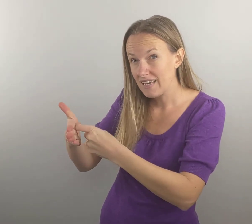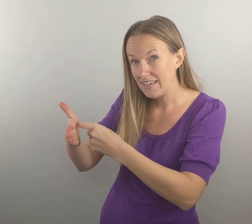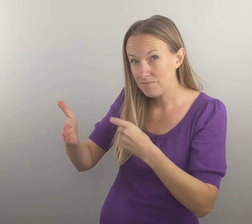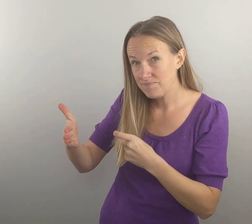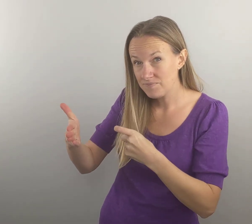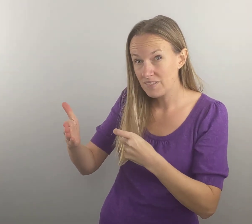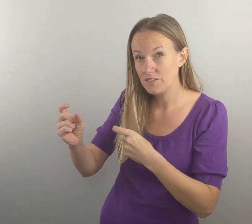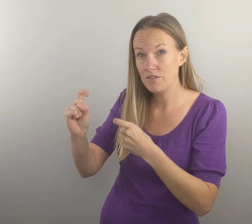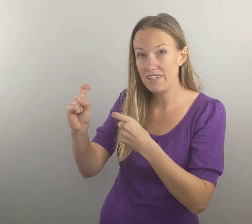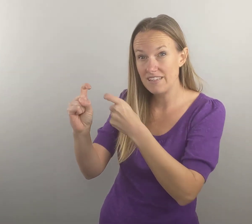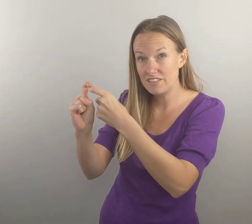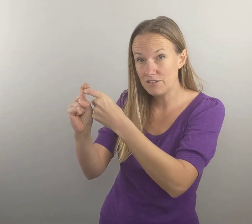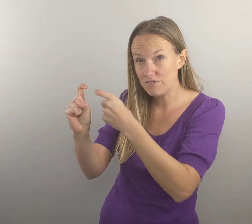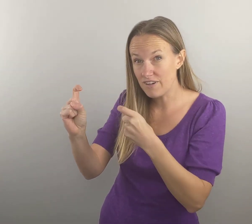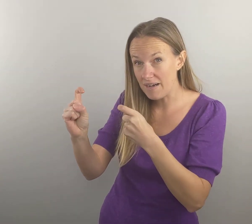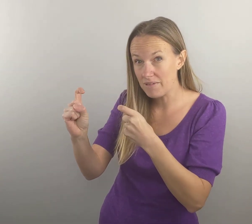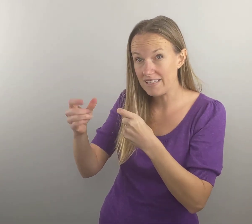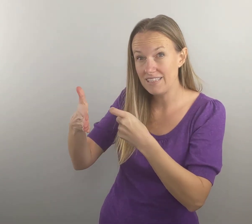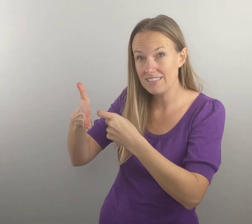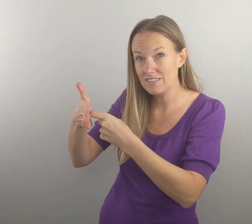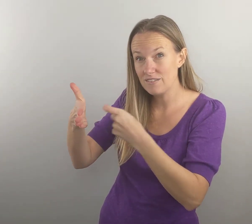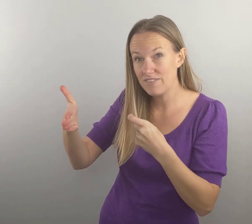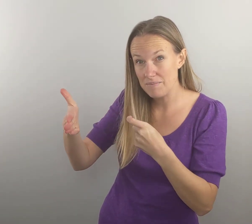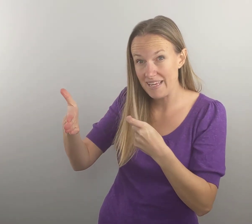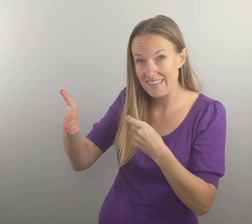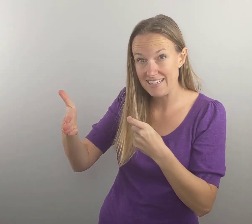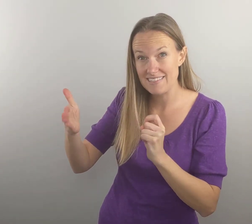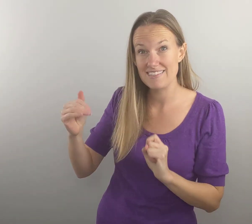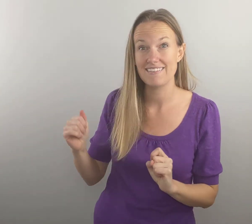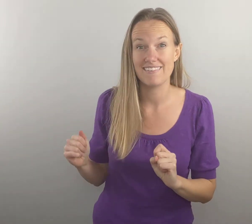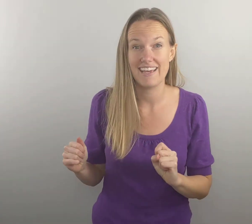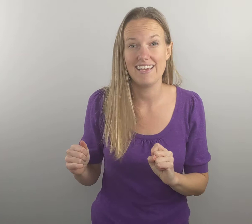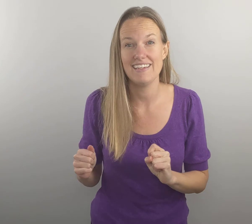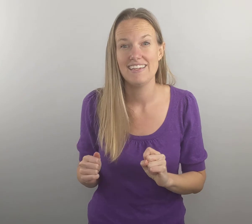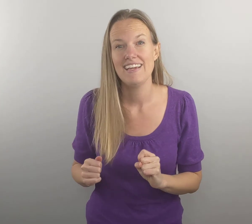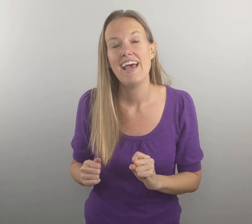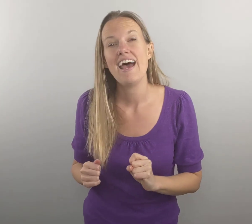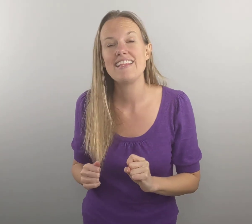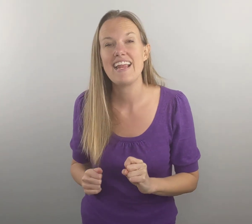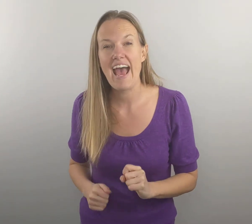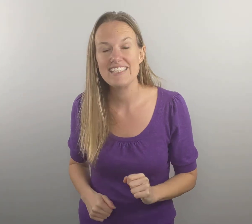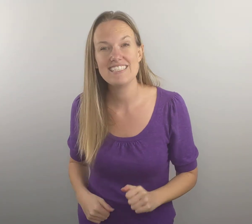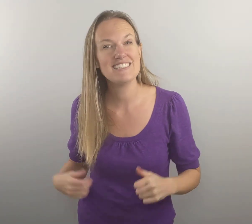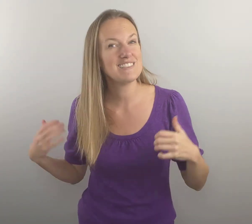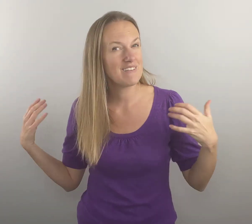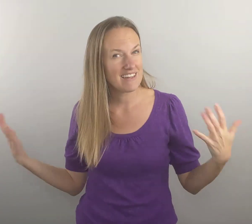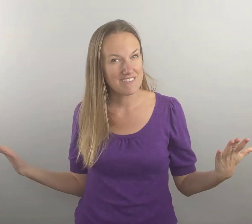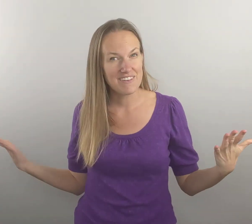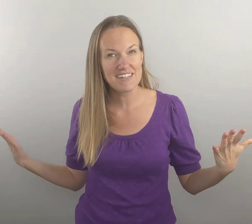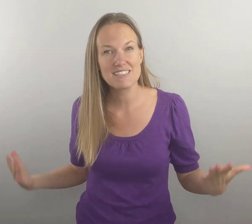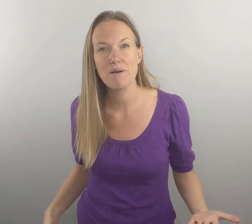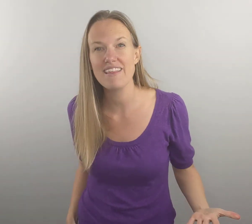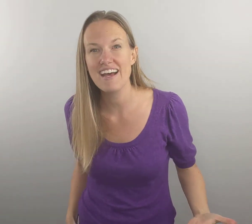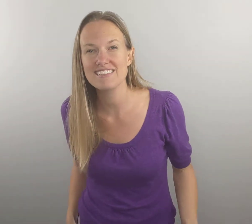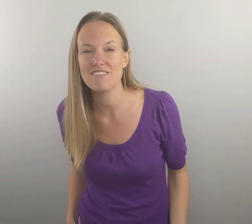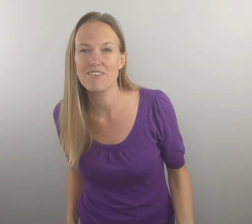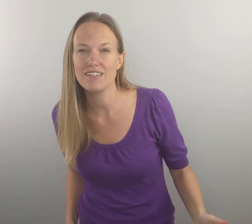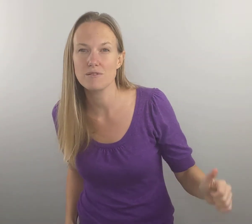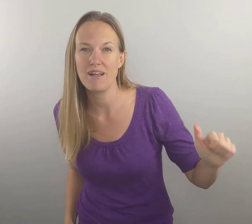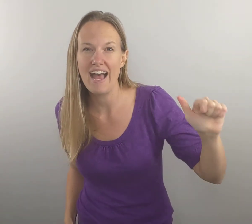okay? So you can either do from like this or from like this, okay? And then ashes, we have to finger spell that. So we finger spell